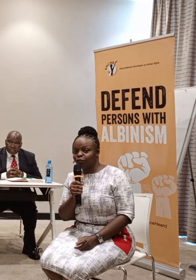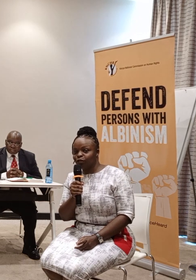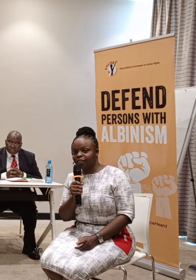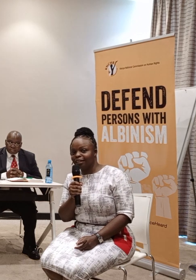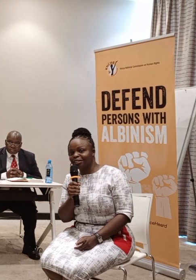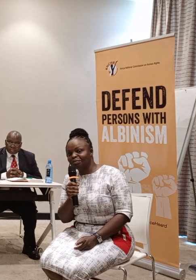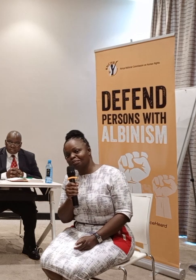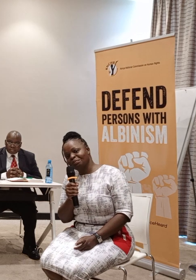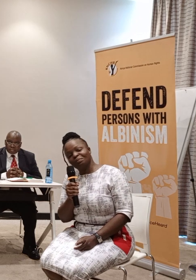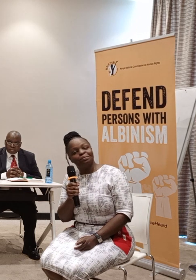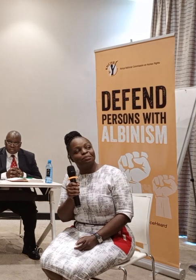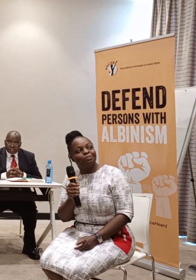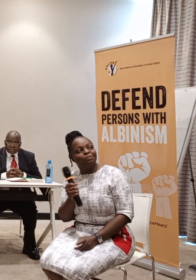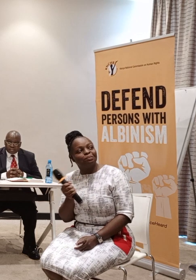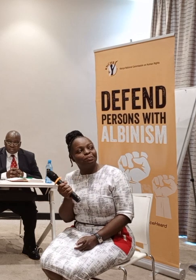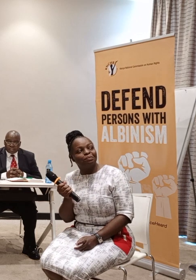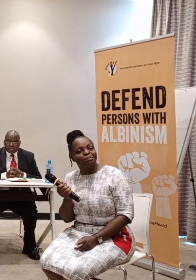better future.